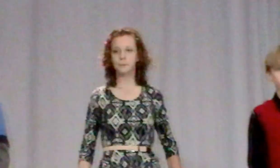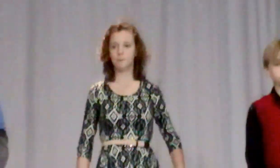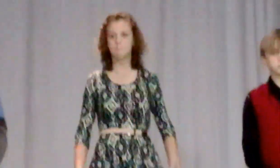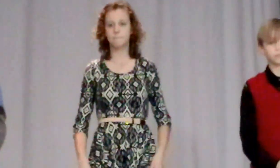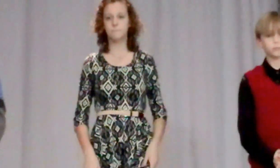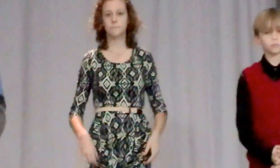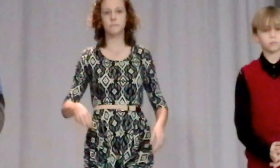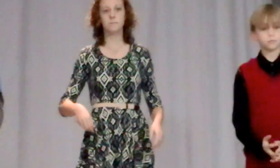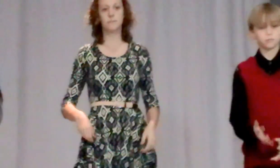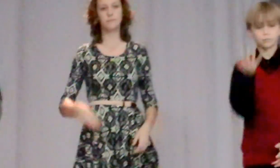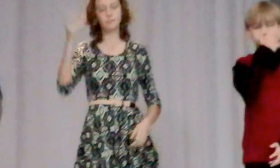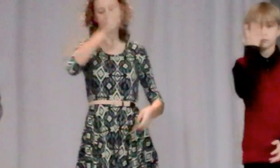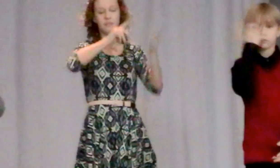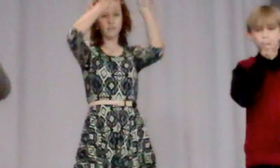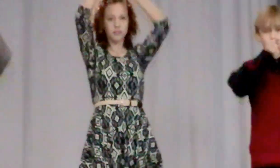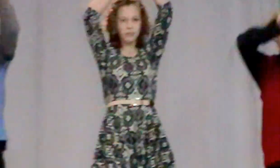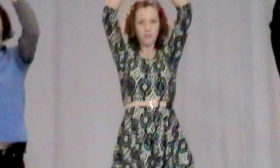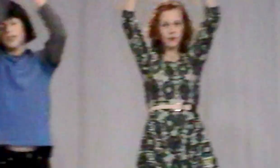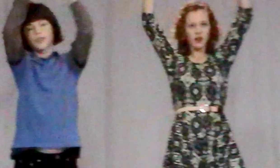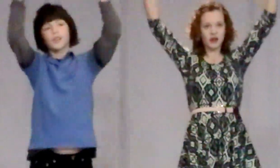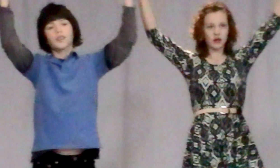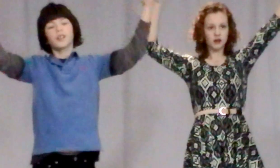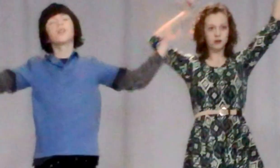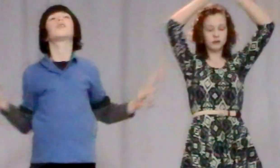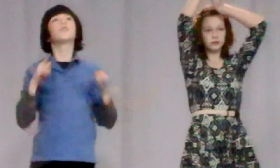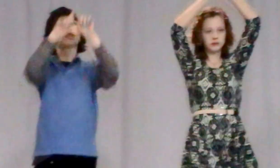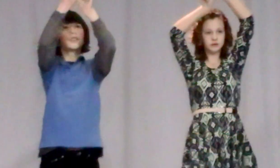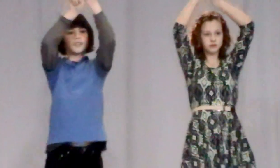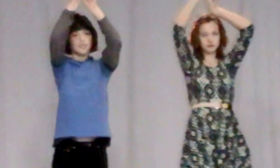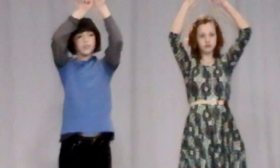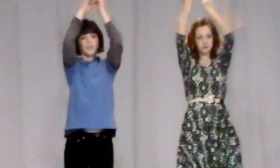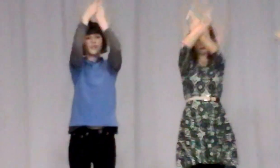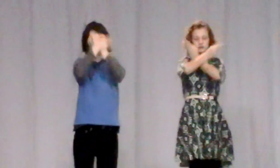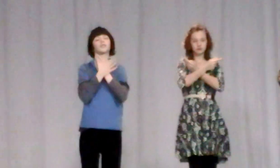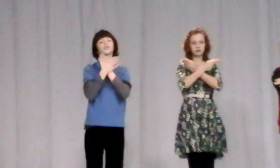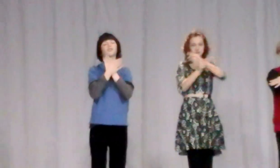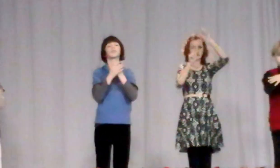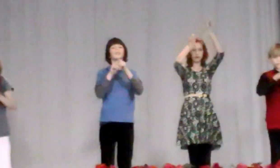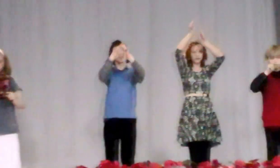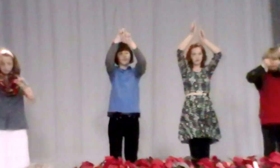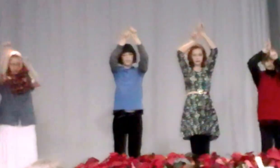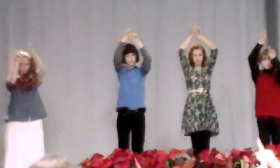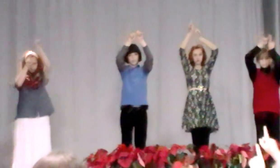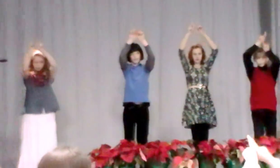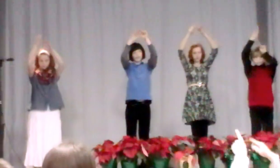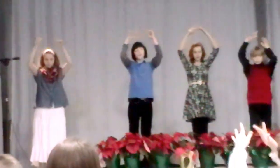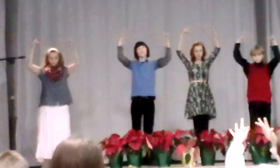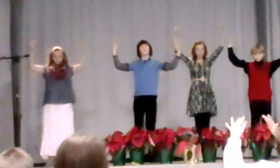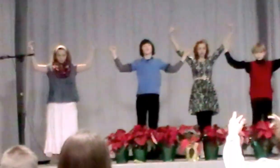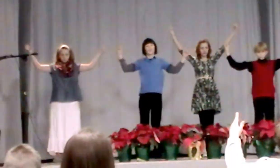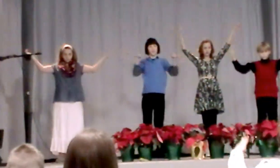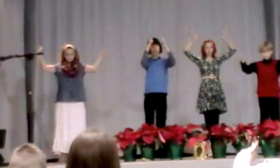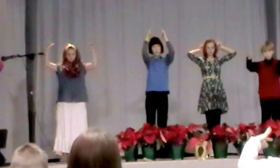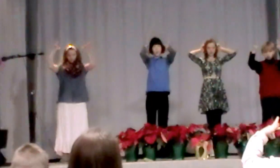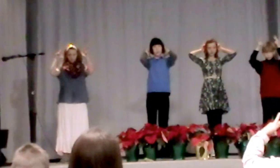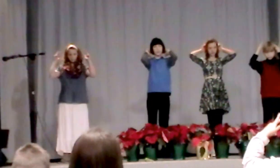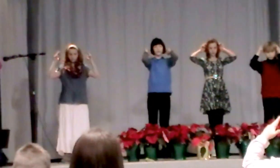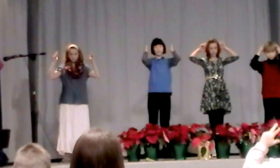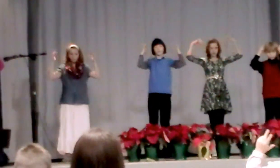Oh, star of wonder, star of night, star with royal beauty